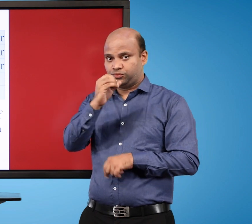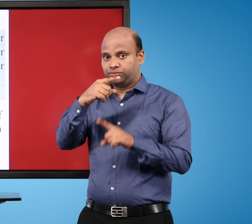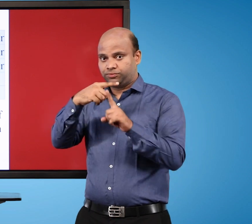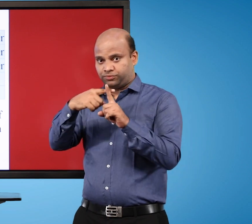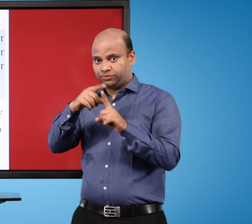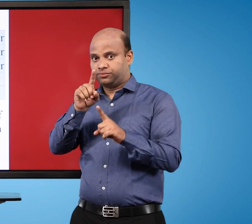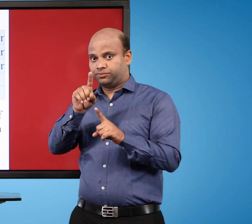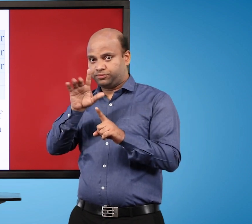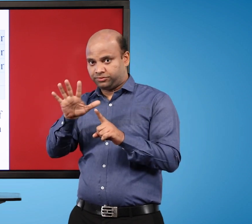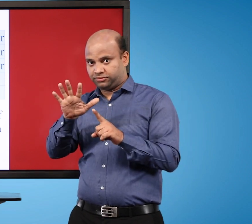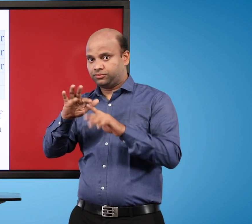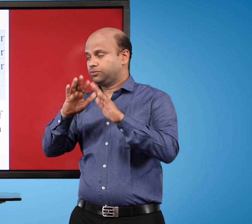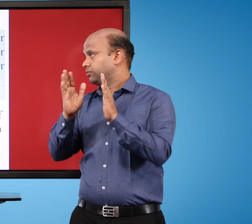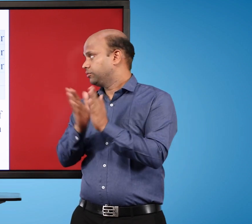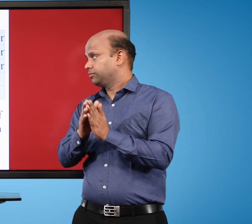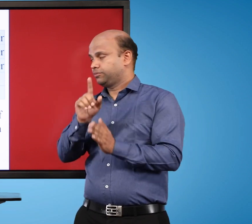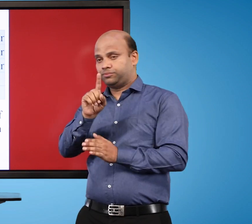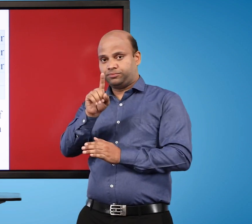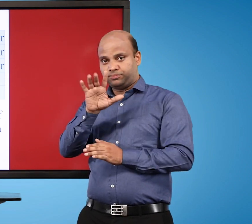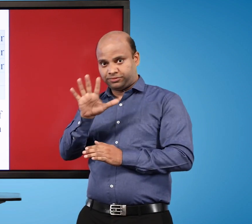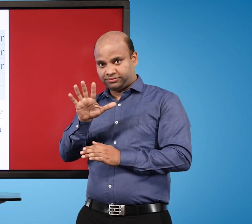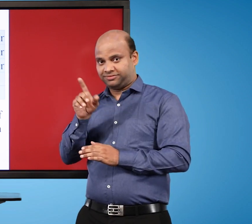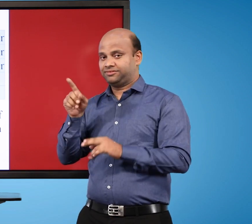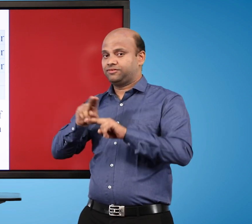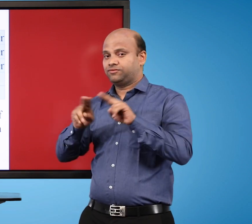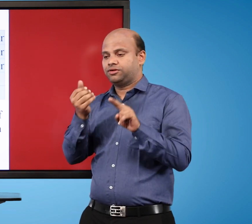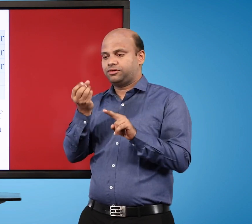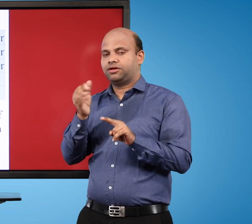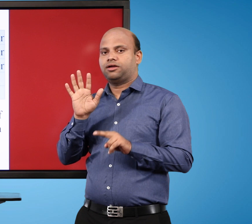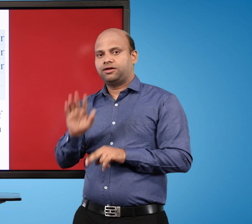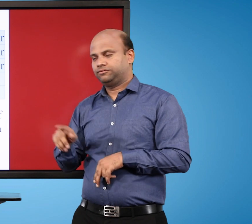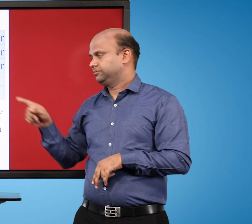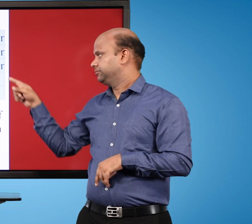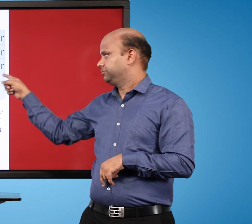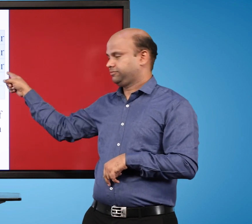0 plus 15 is equal to 15, a whole number.